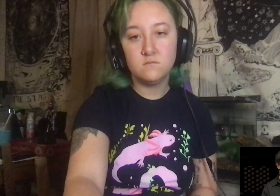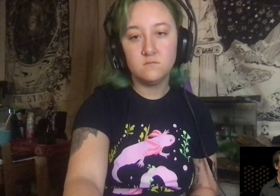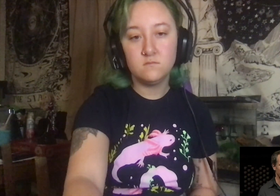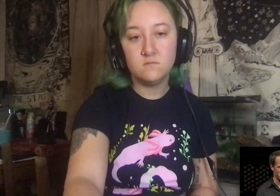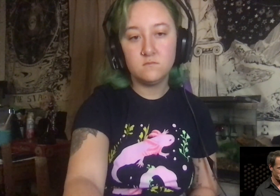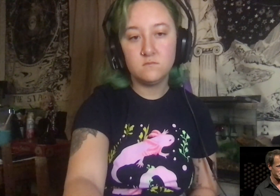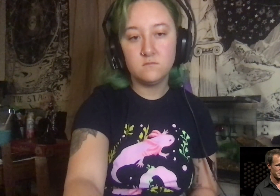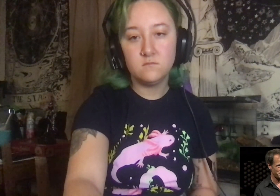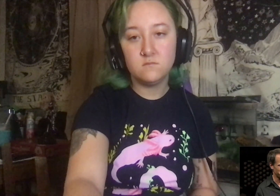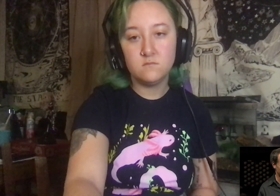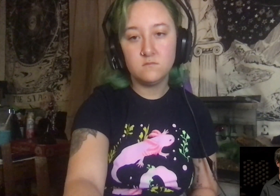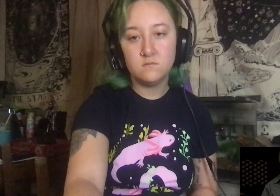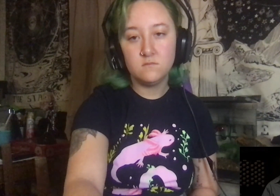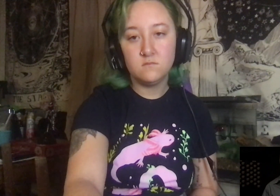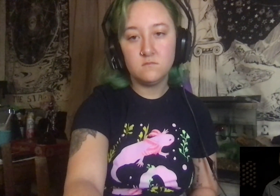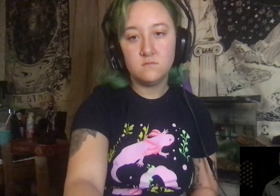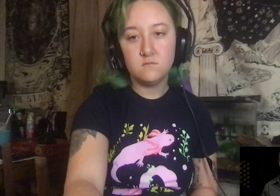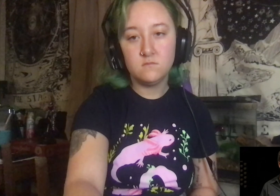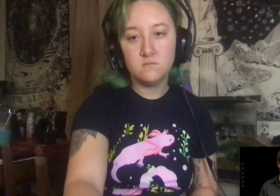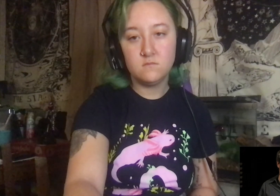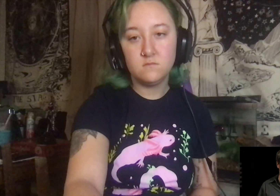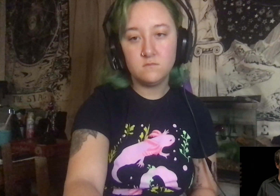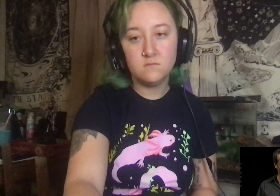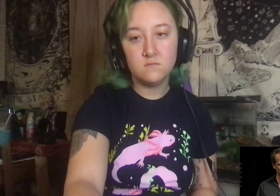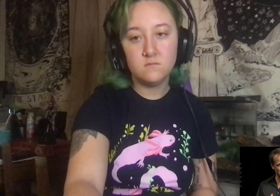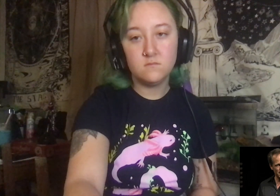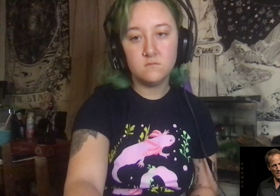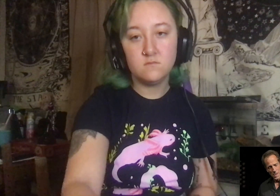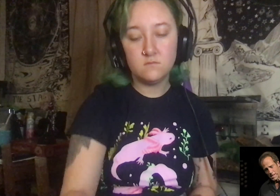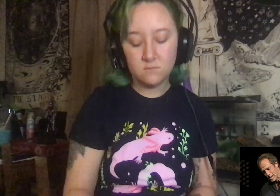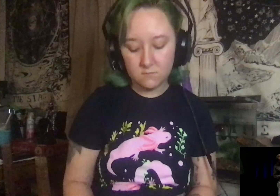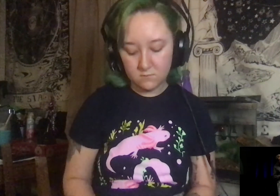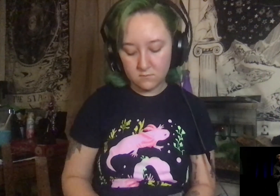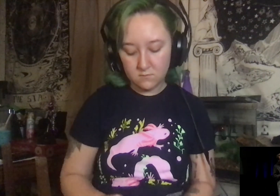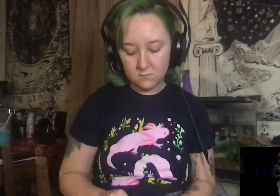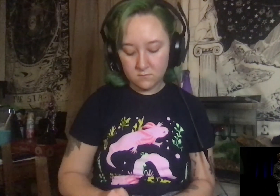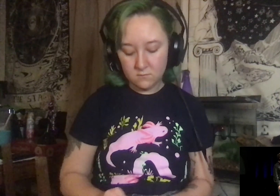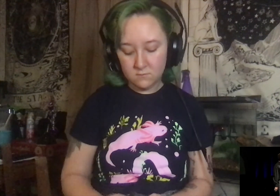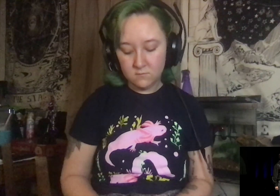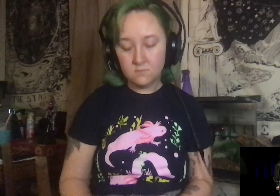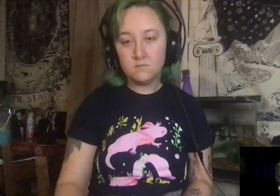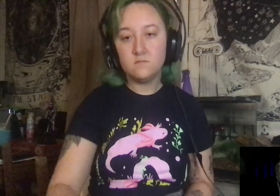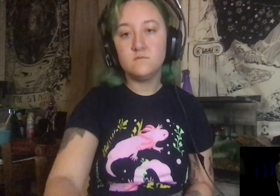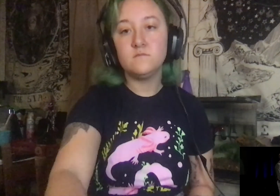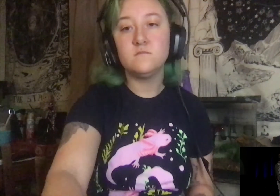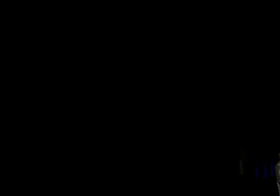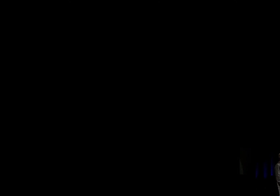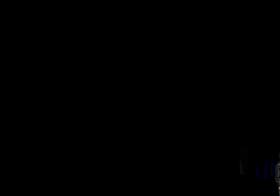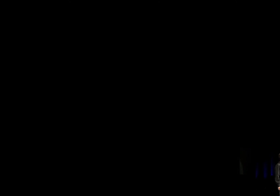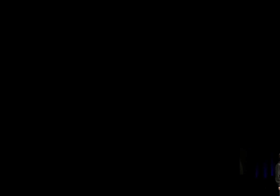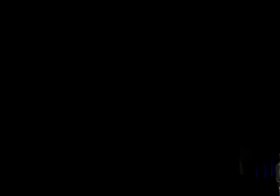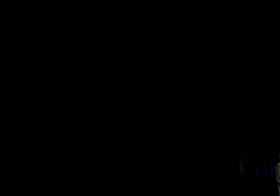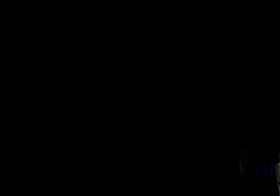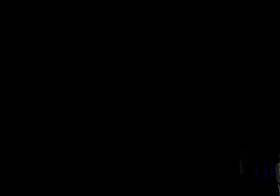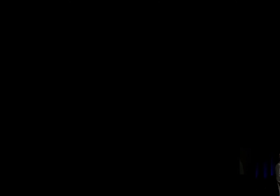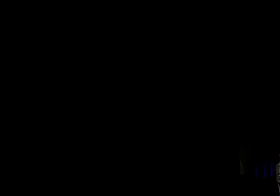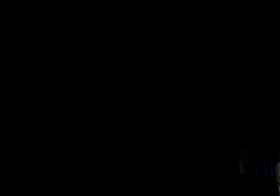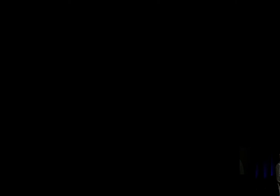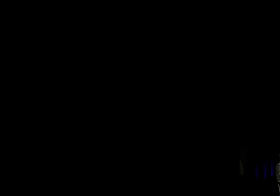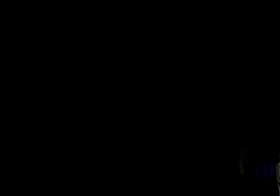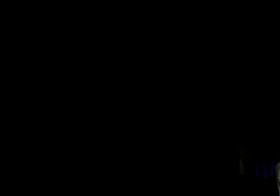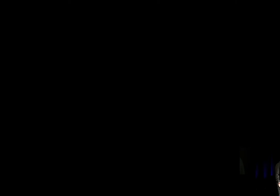about grandfather stuff, the stuff a lot of us probably grew up with, but we've kind of lost a